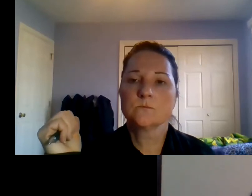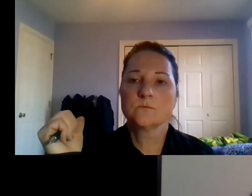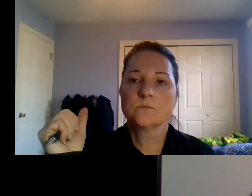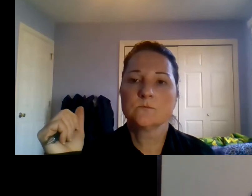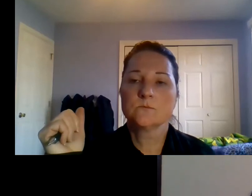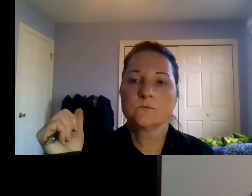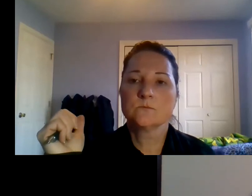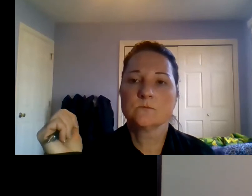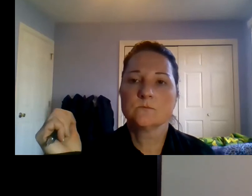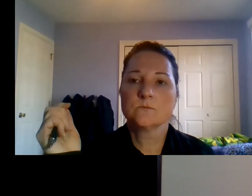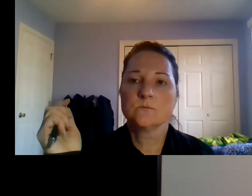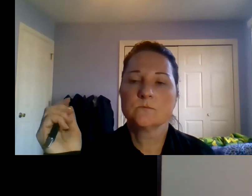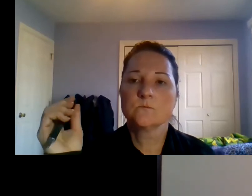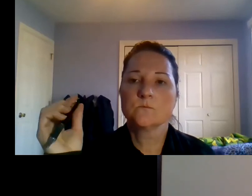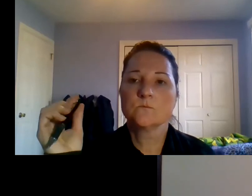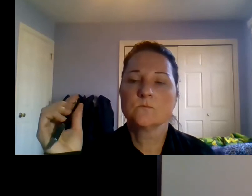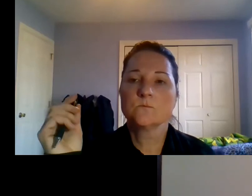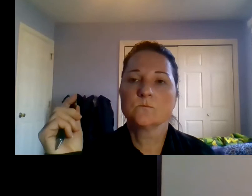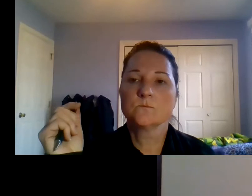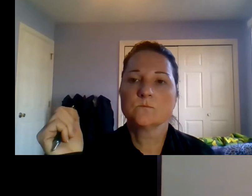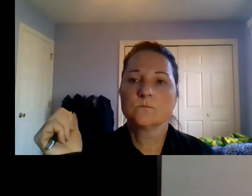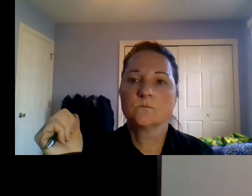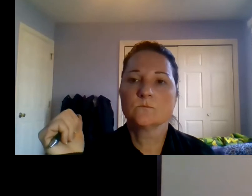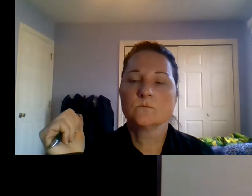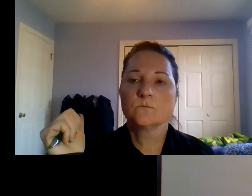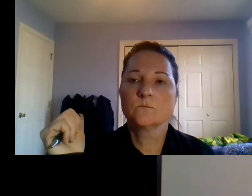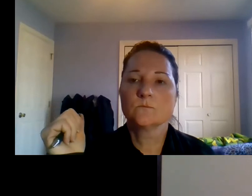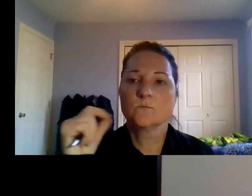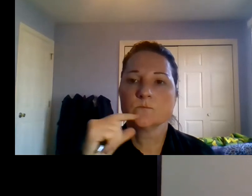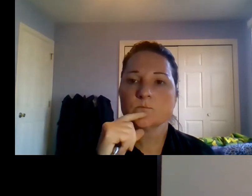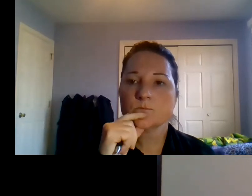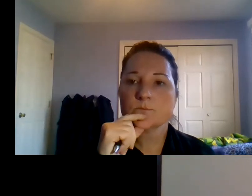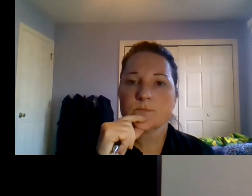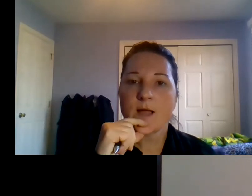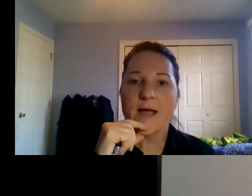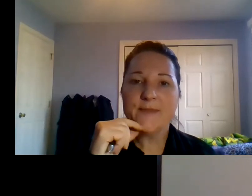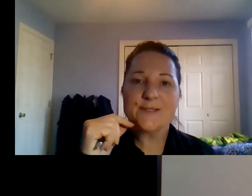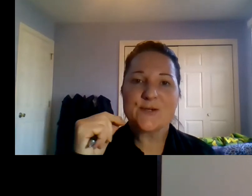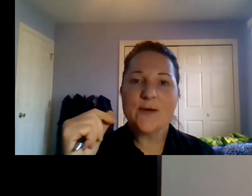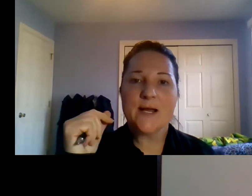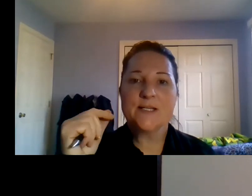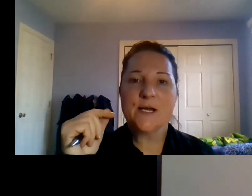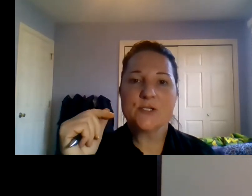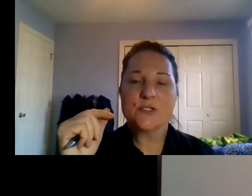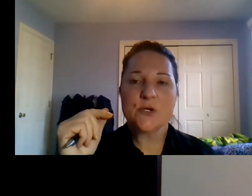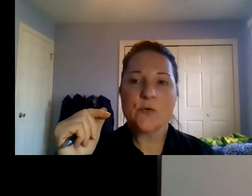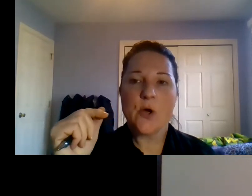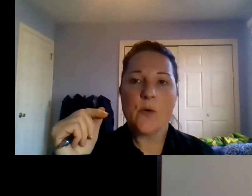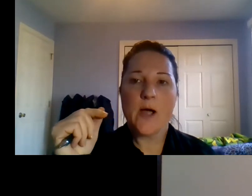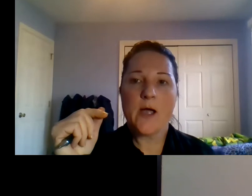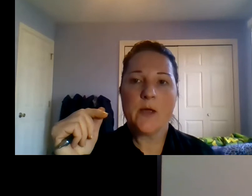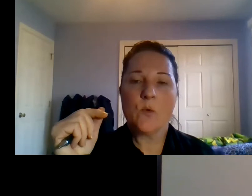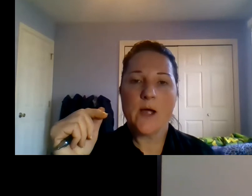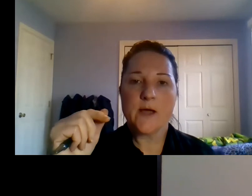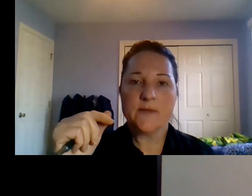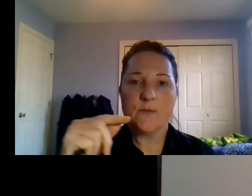opportunity of how they can become more involved. I mean, I'm just throwing it out there. I think it's a great idea. I just don't